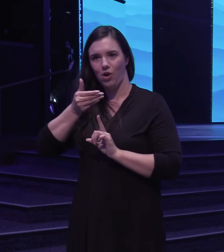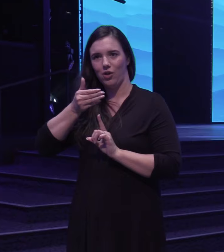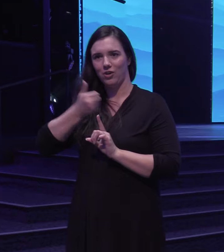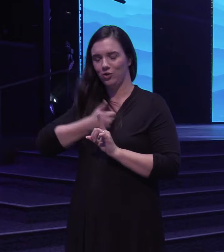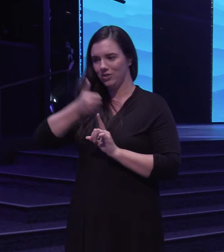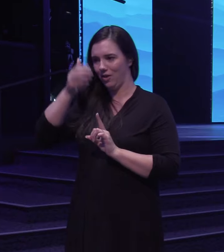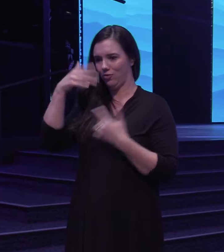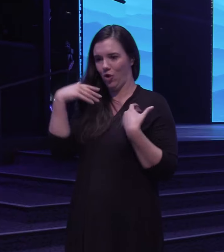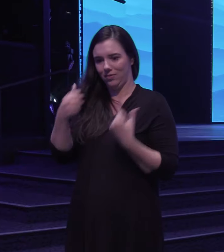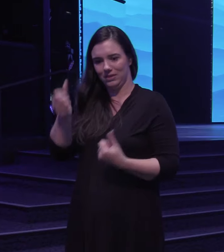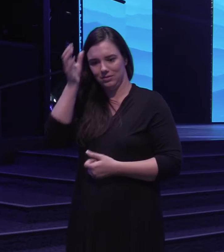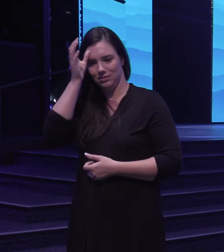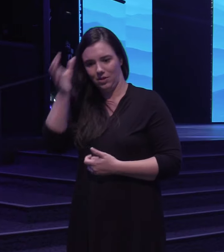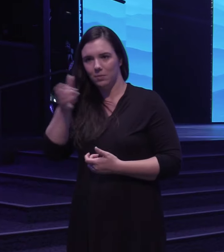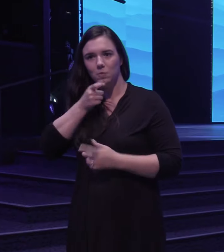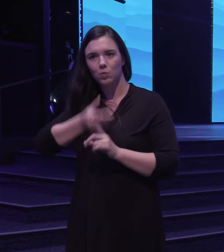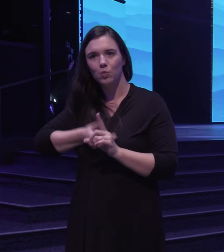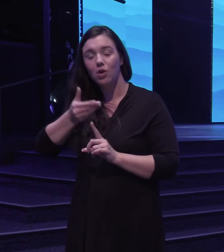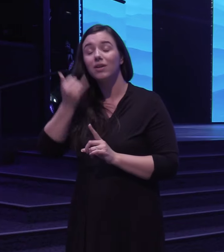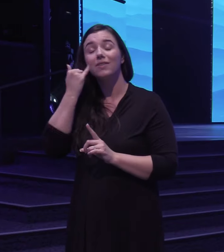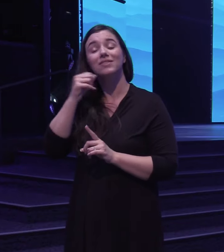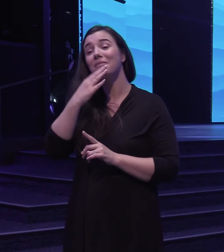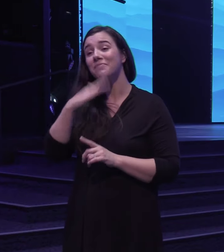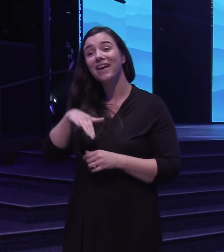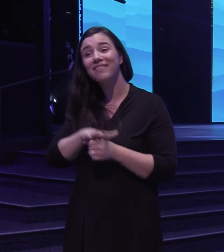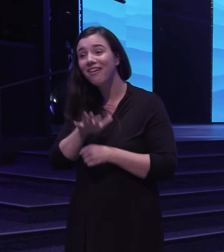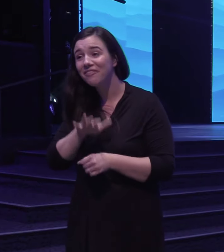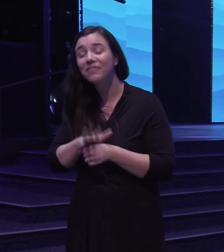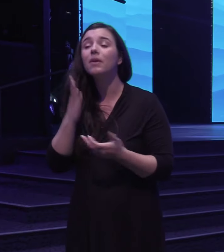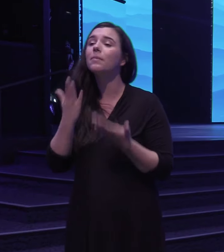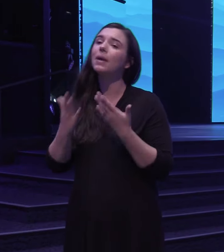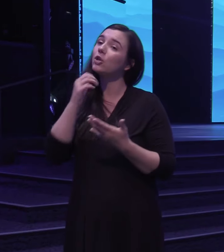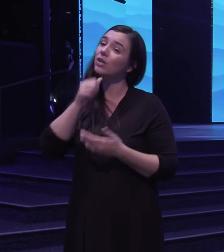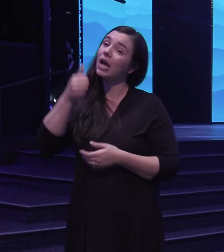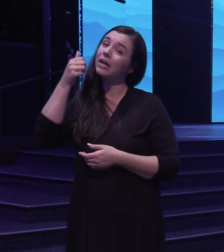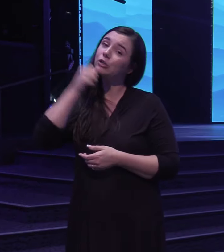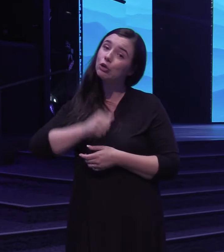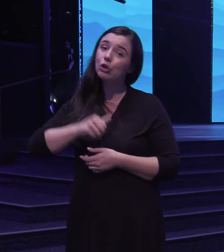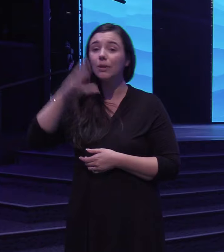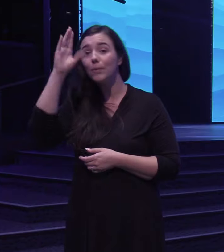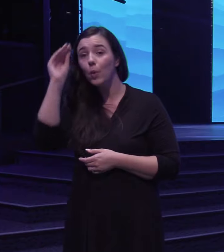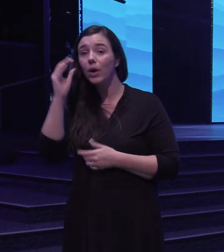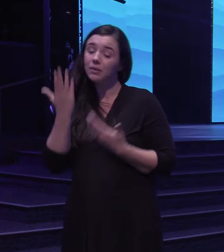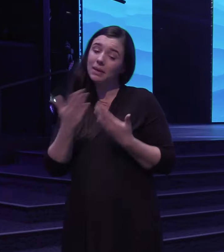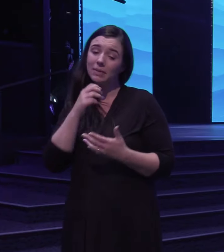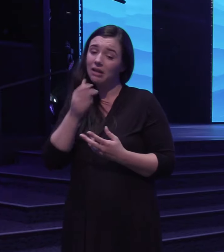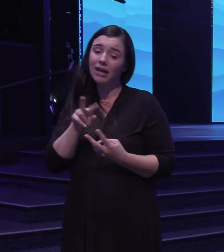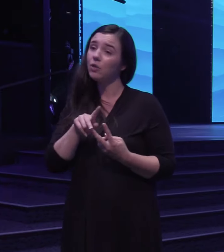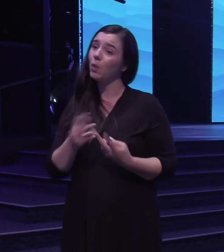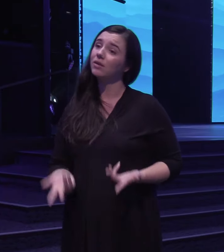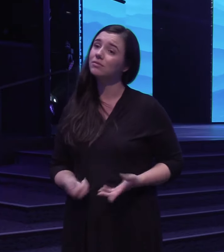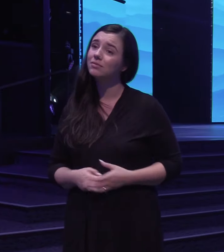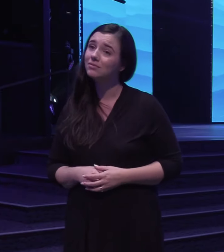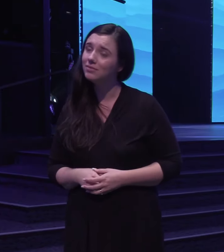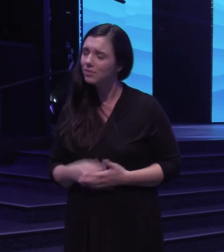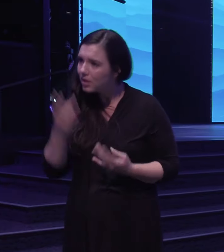self-concept. And if that's not bad enough, you may not be a girl or a boy. I mean, think about